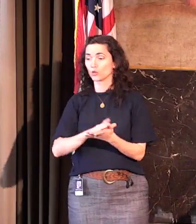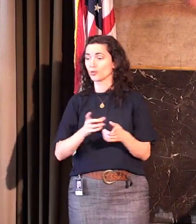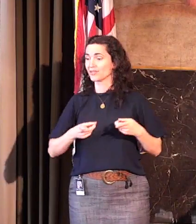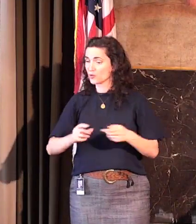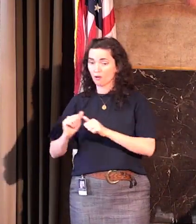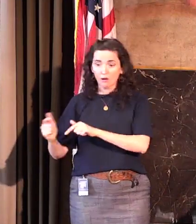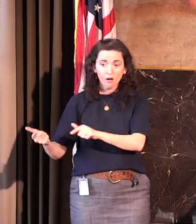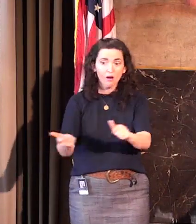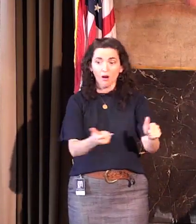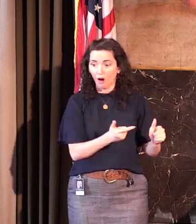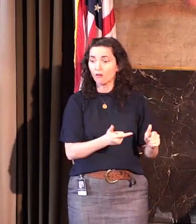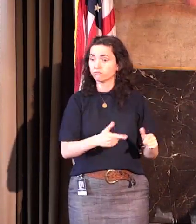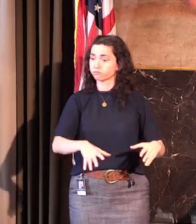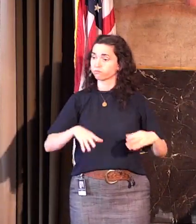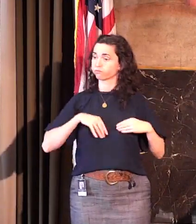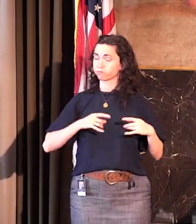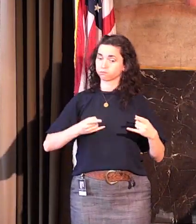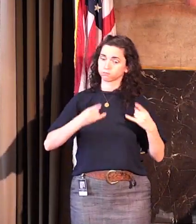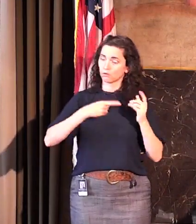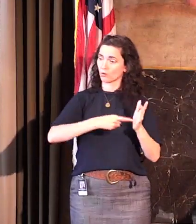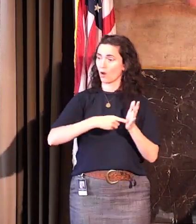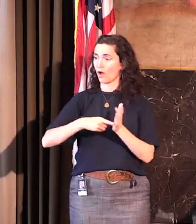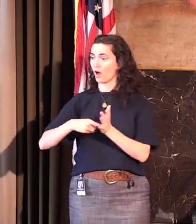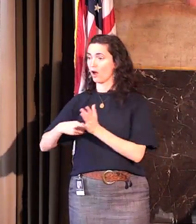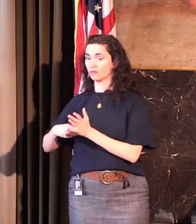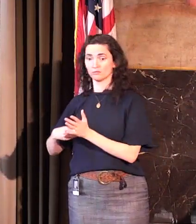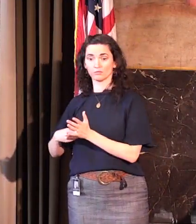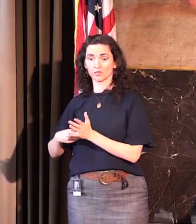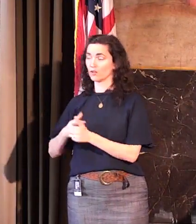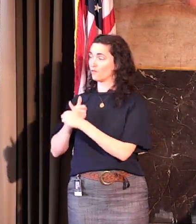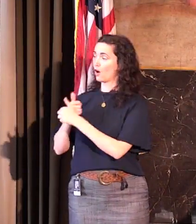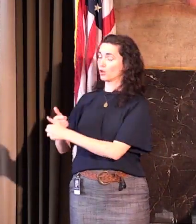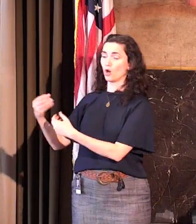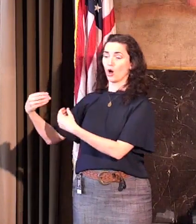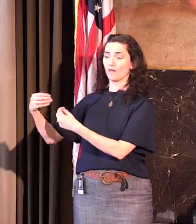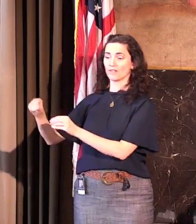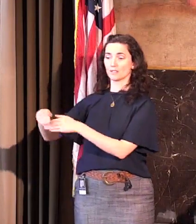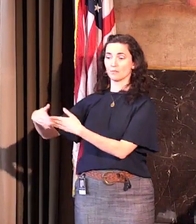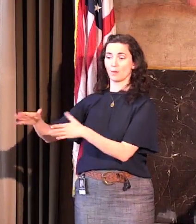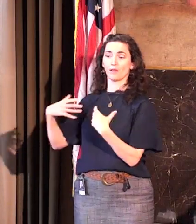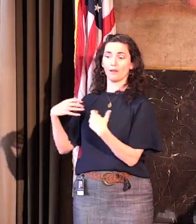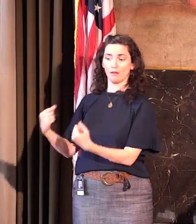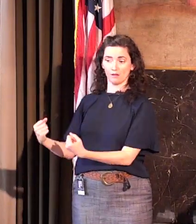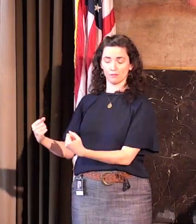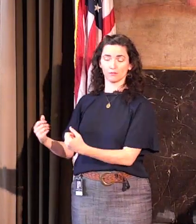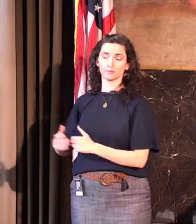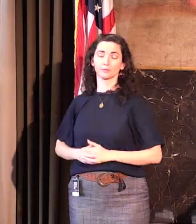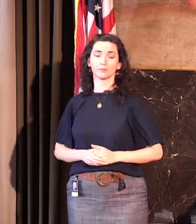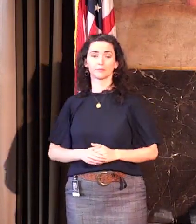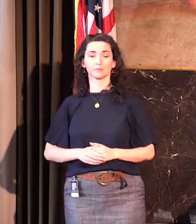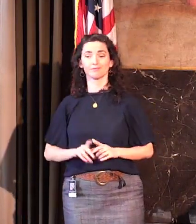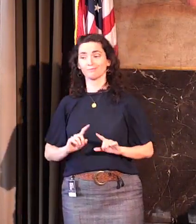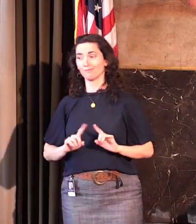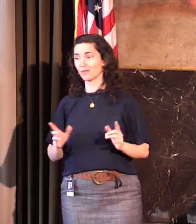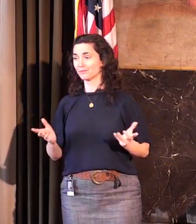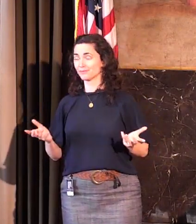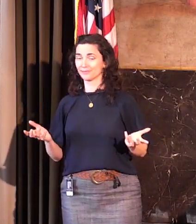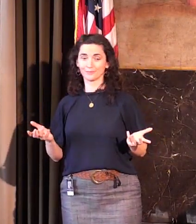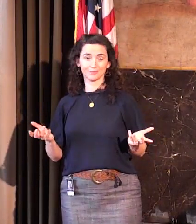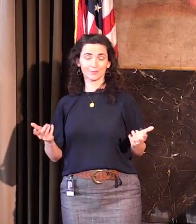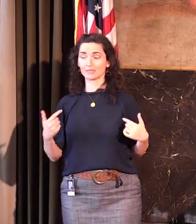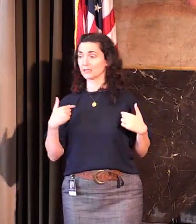would take the recommendations of the Office of Public Health around a mask mandate. But at this point in time,